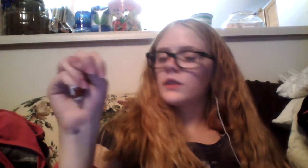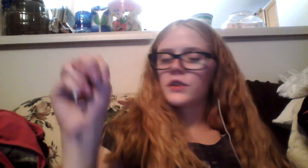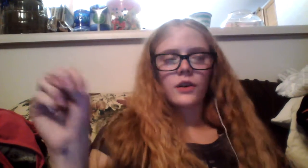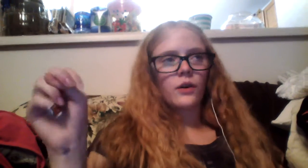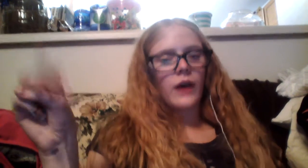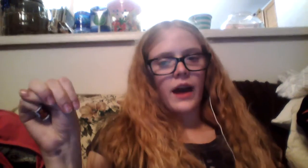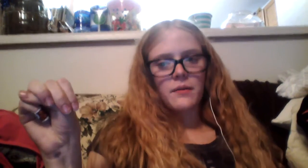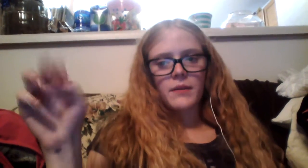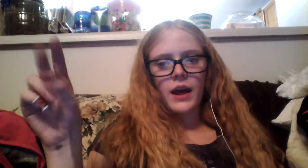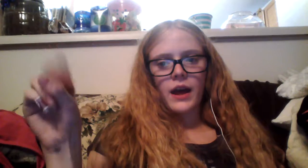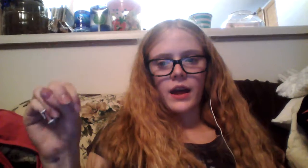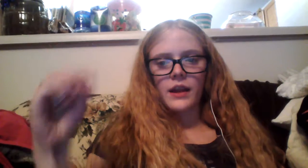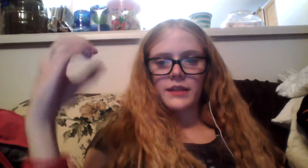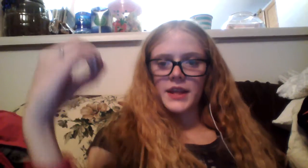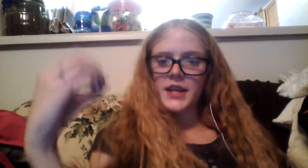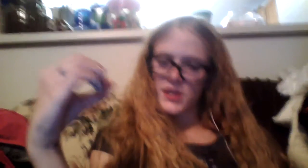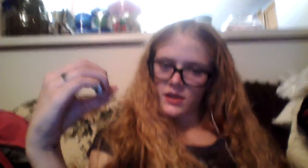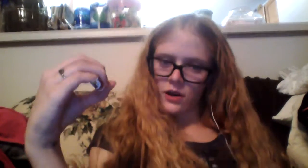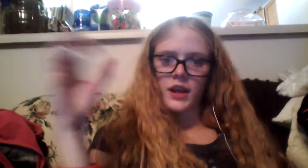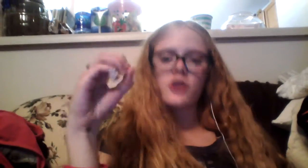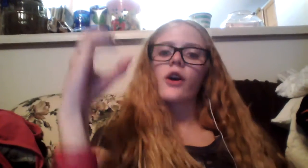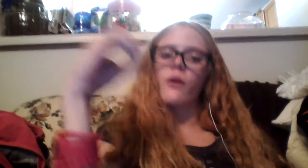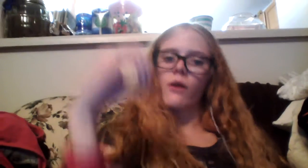So M, N, this is O. There you go, O.